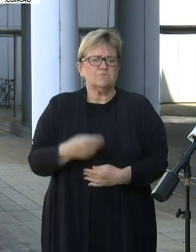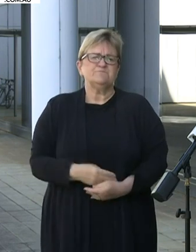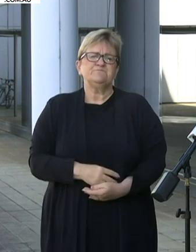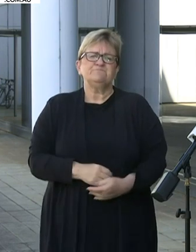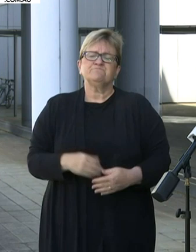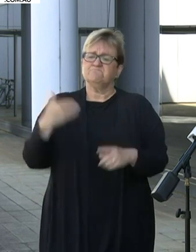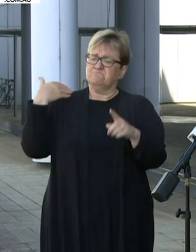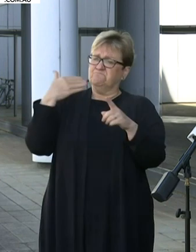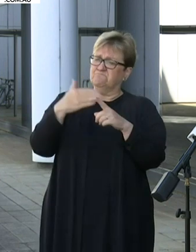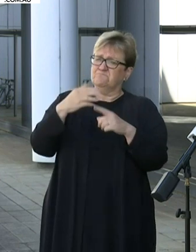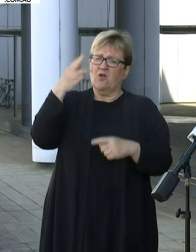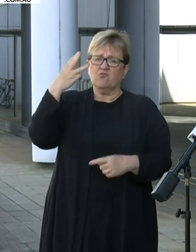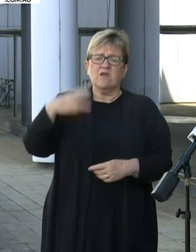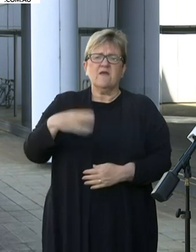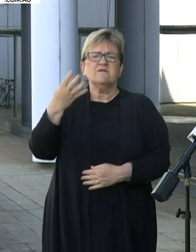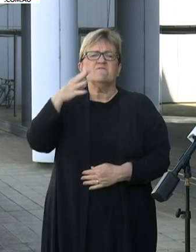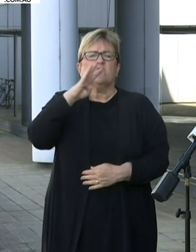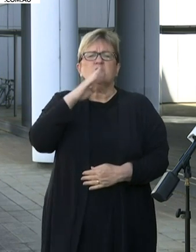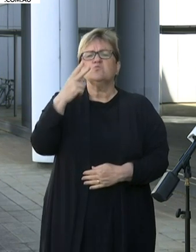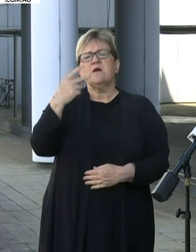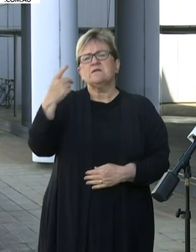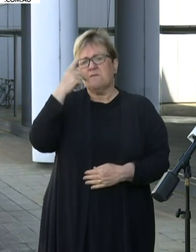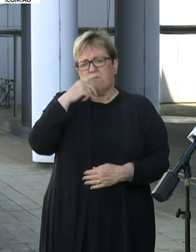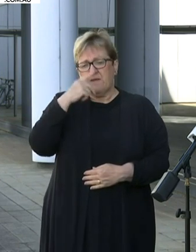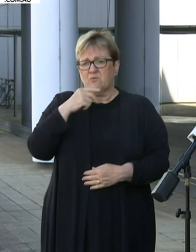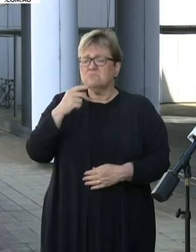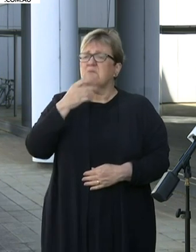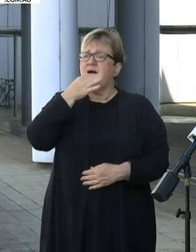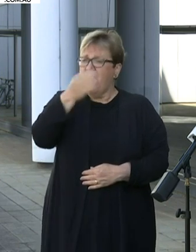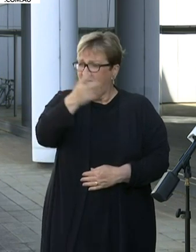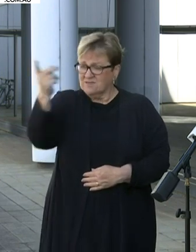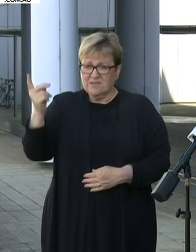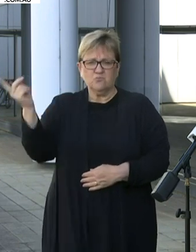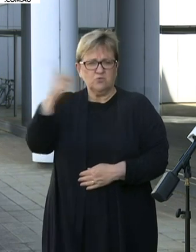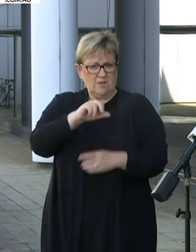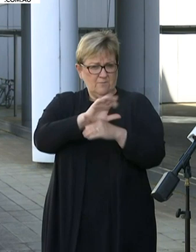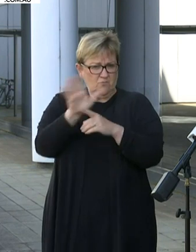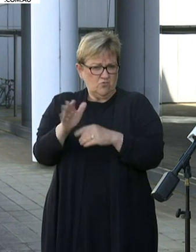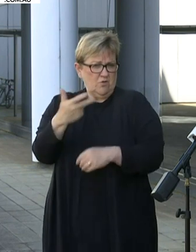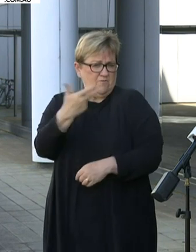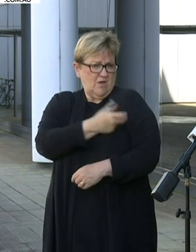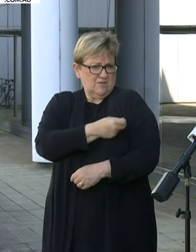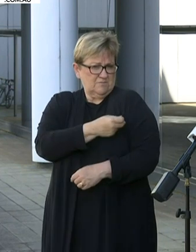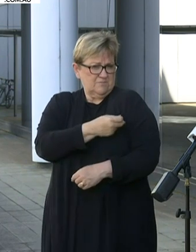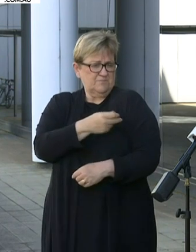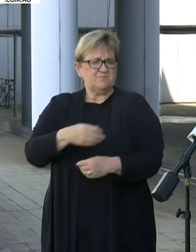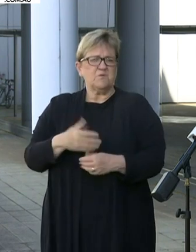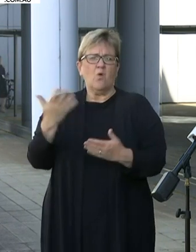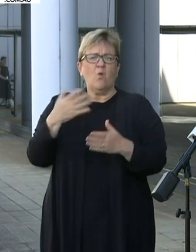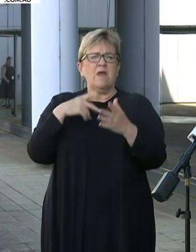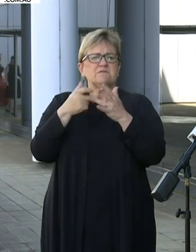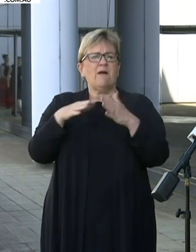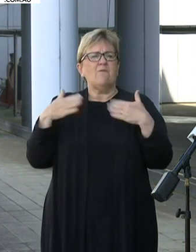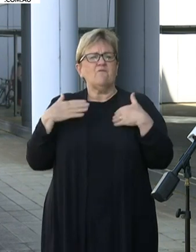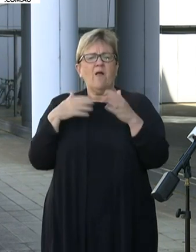To date, more than 3,427 people have been invited to receive a COVID-19 vaccination through our Department of